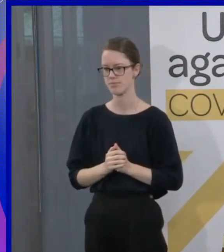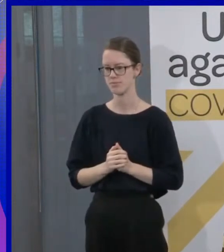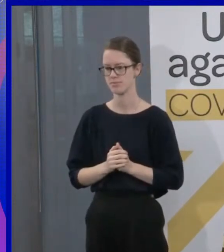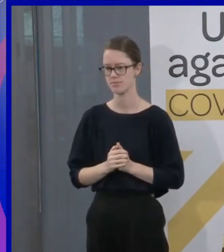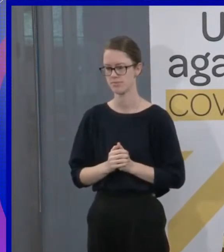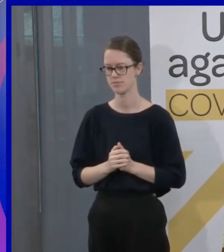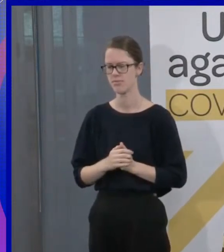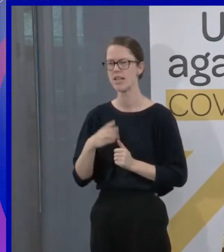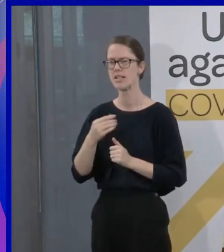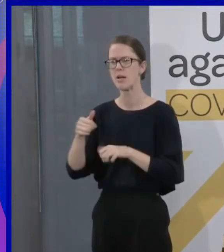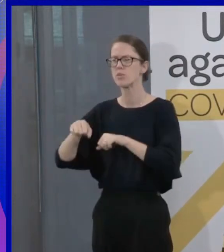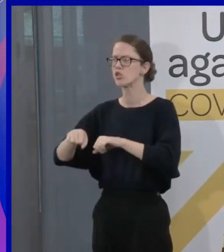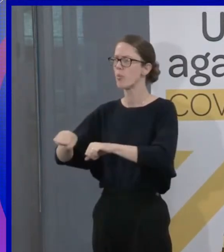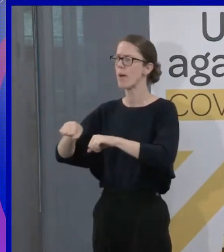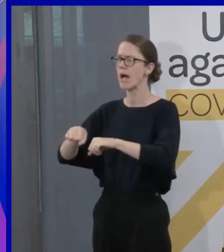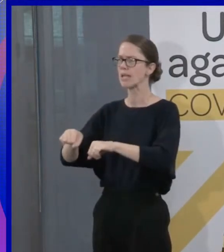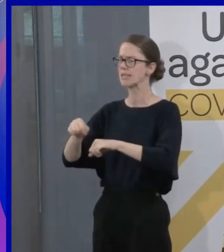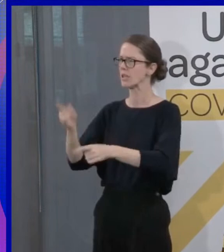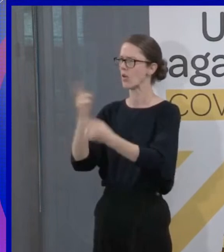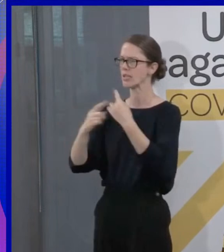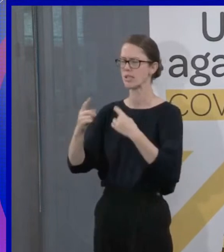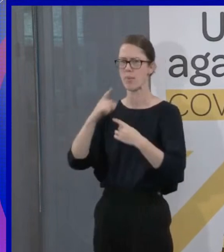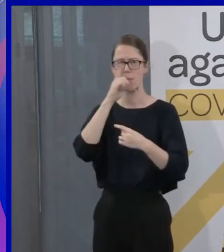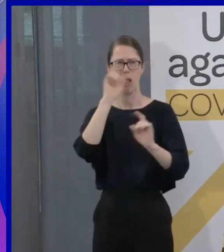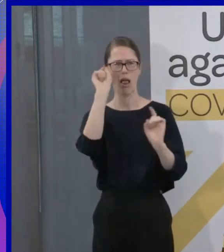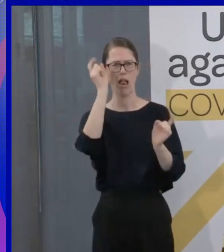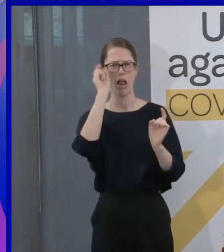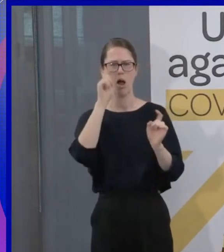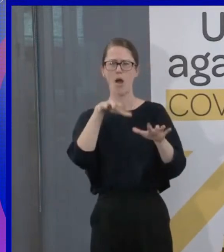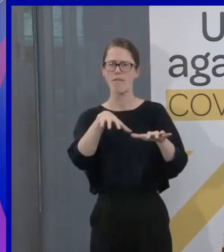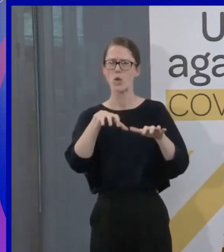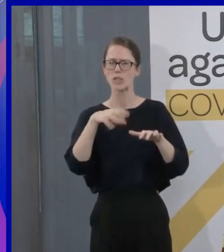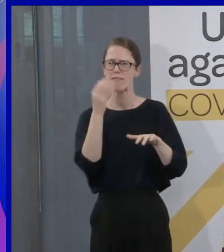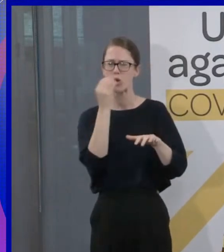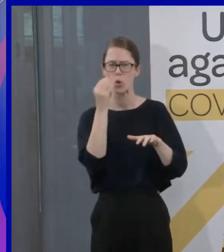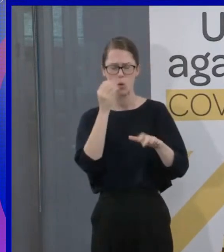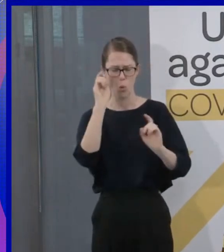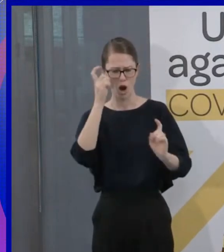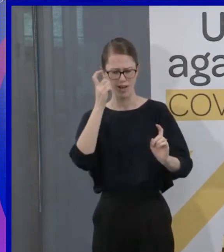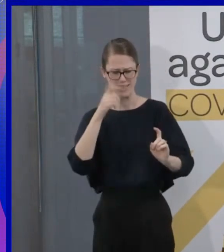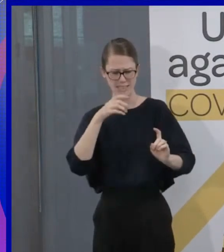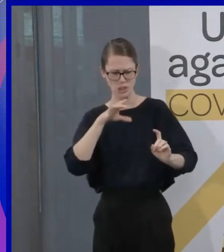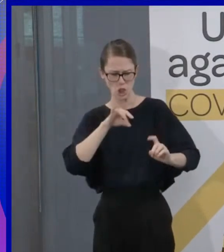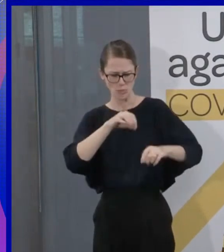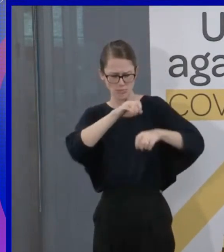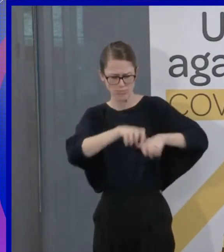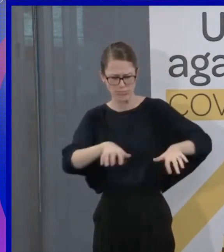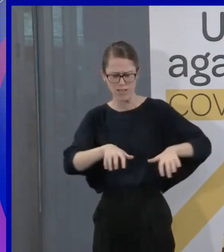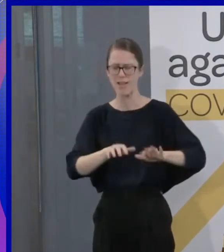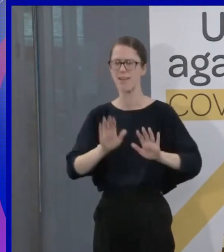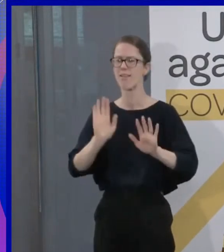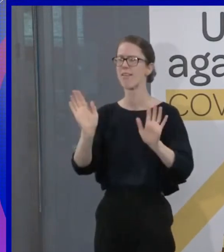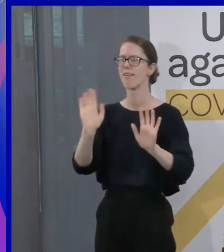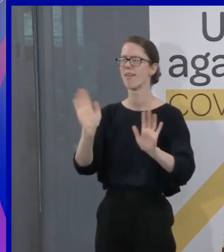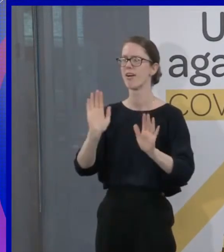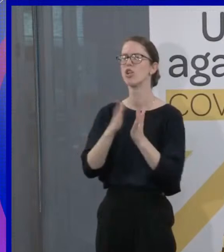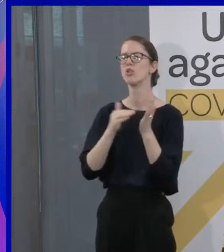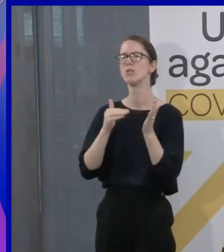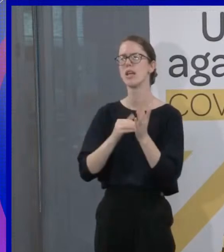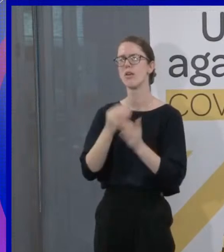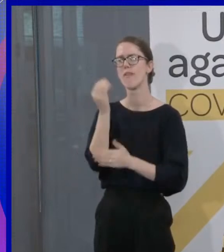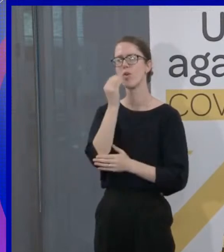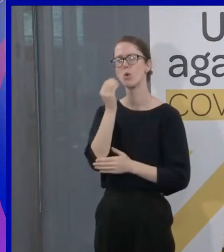note, supermarkets have said that some customers are concerned about frozen goods, and a reminder that the New Zealand Food